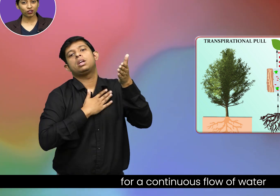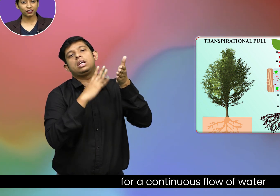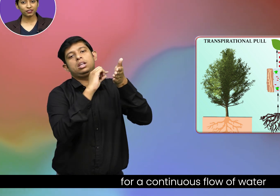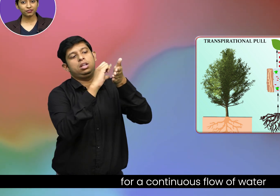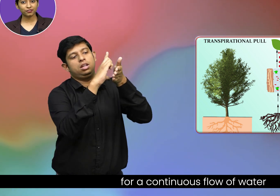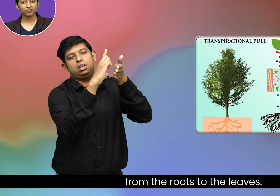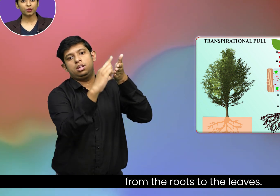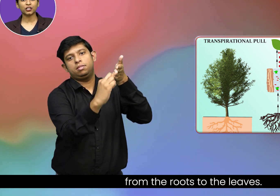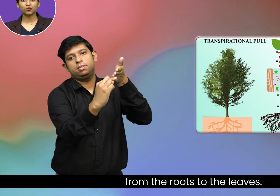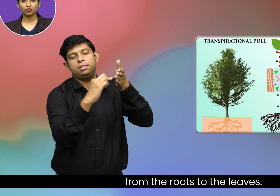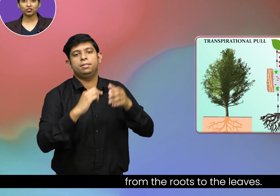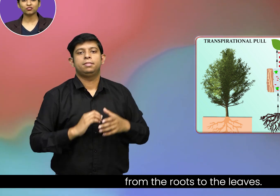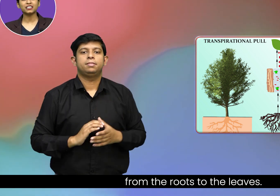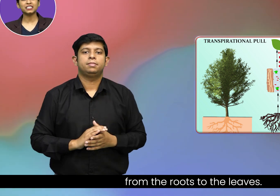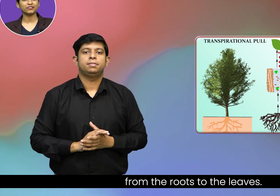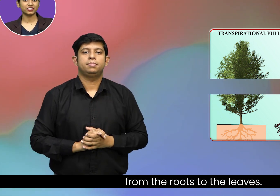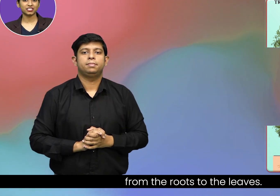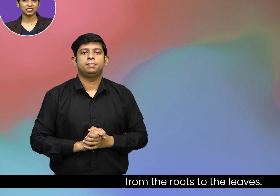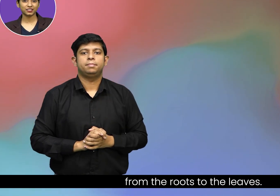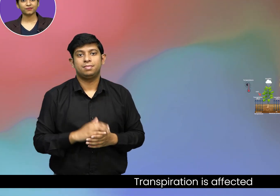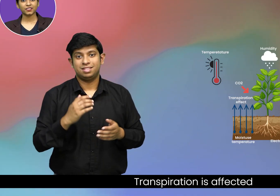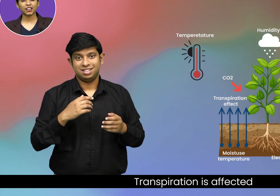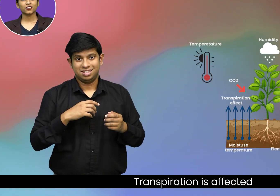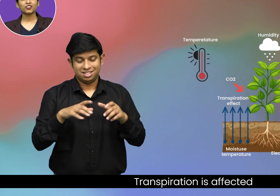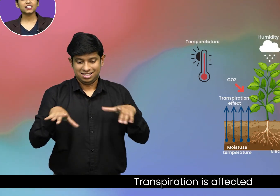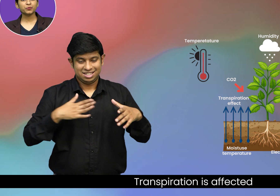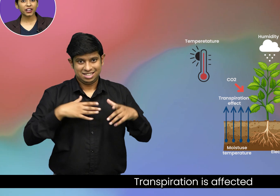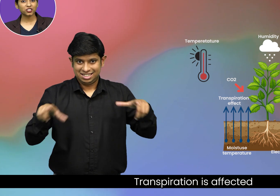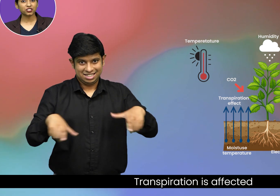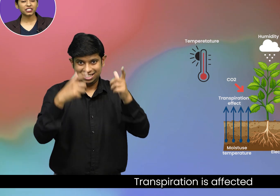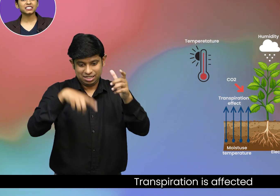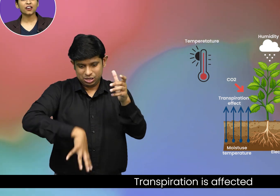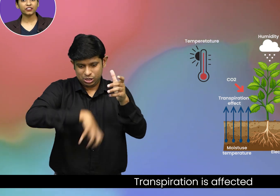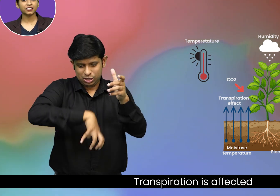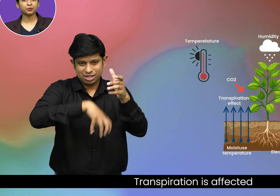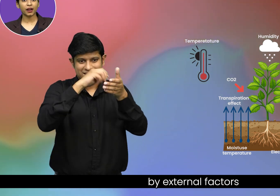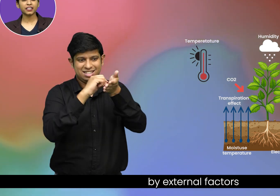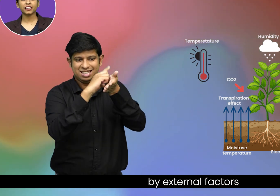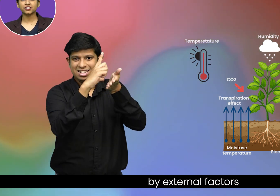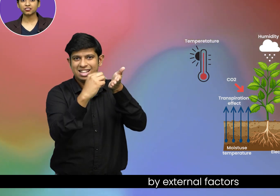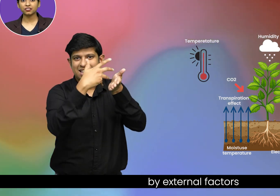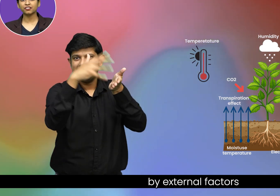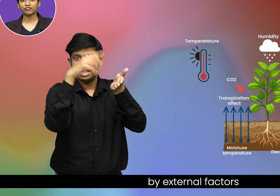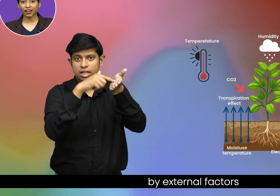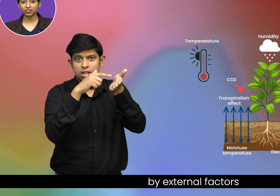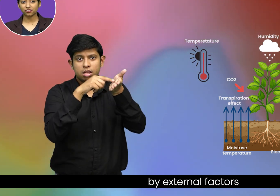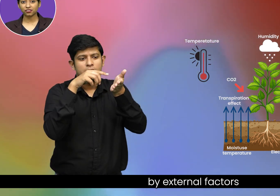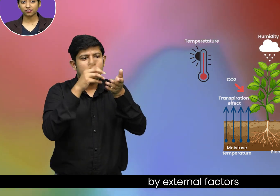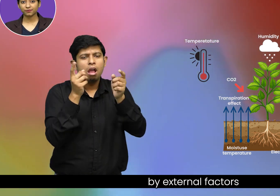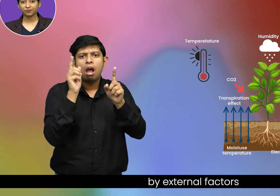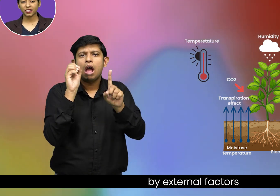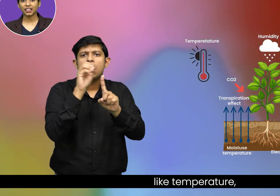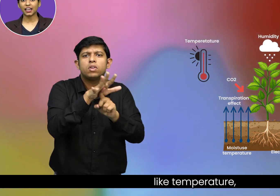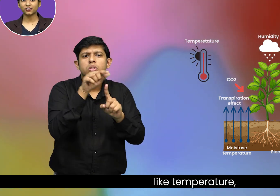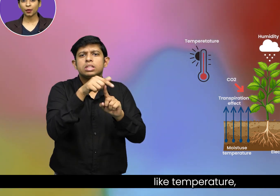of water from the roots to the leaves. Transpiration is affected by external